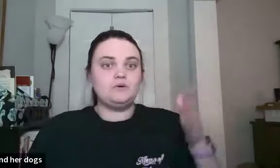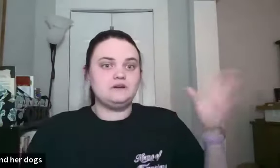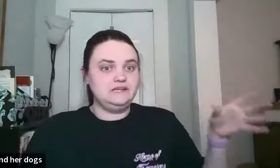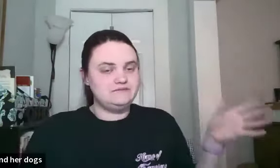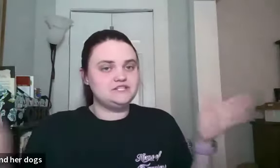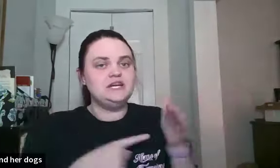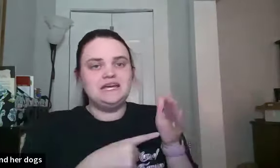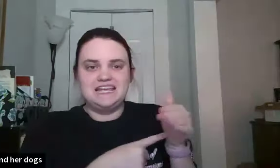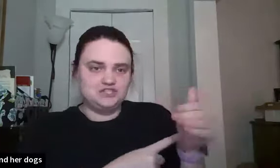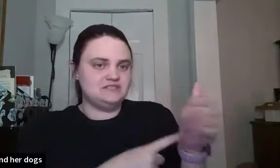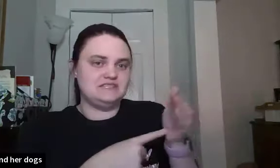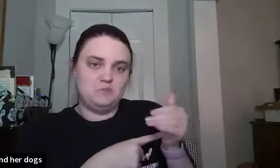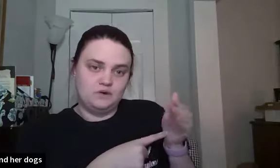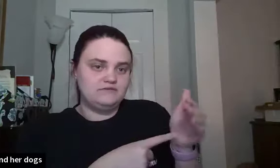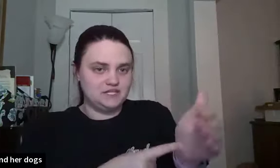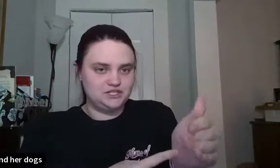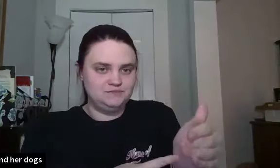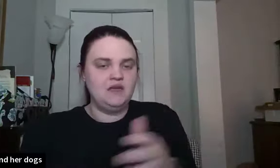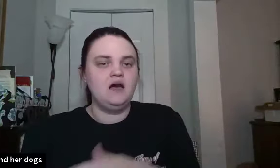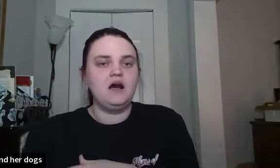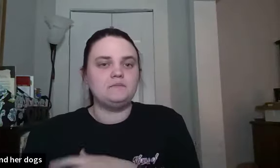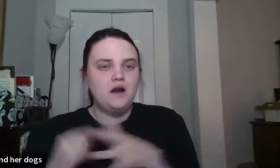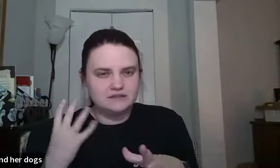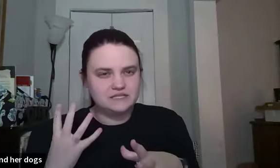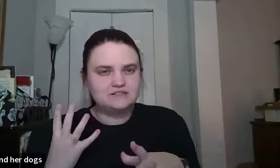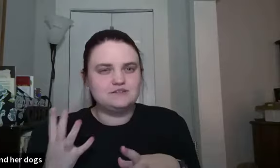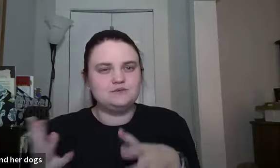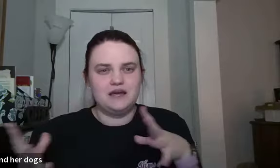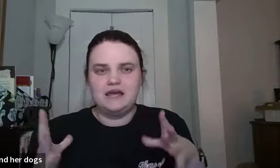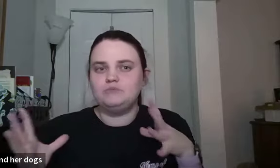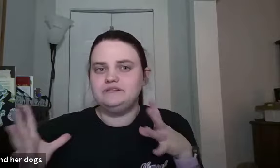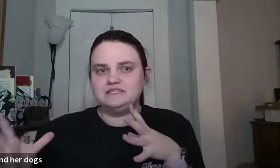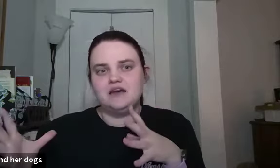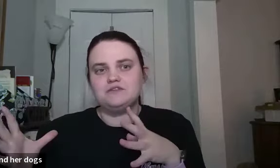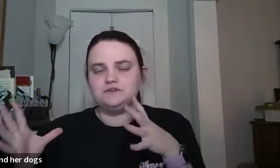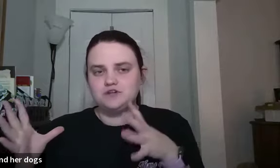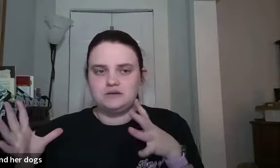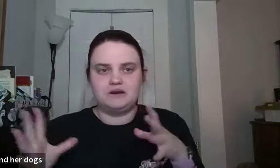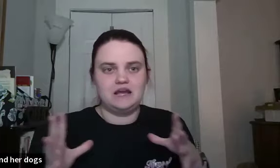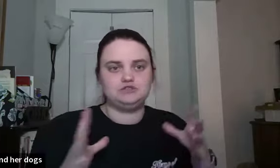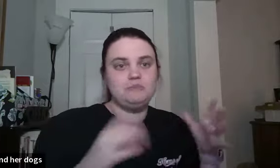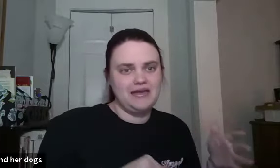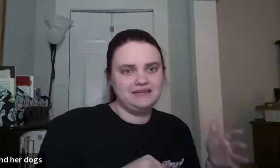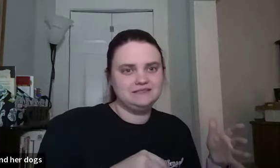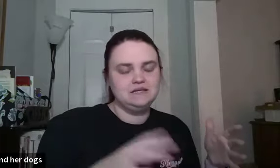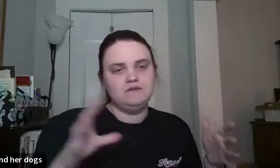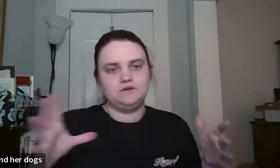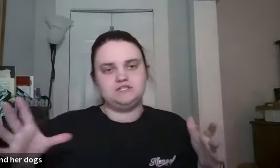or eating fish, it's just the same one, fish. Context clues will kind of help piece together if you're talking about an actual pet versus